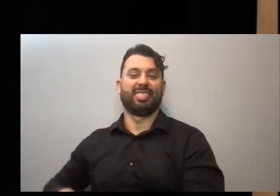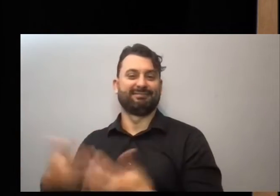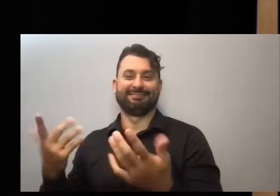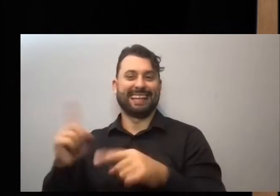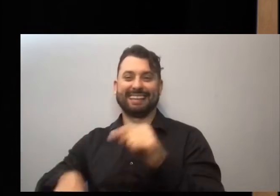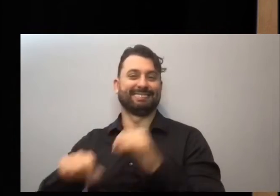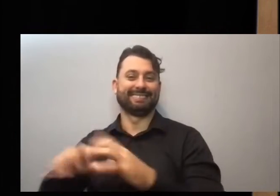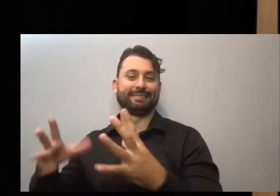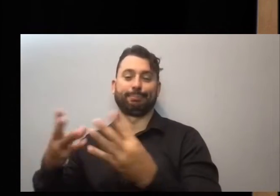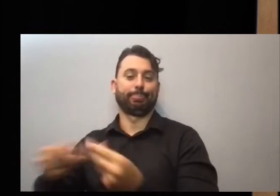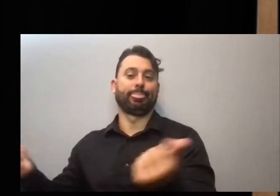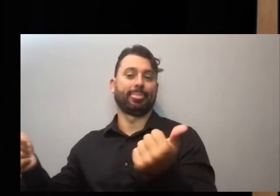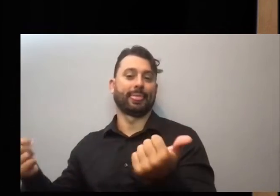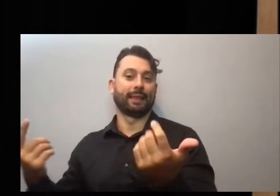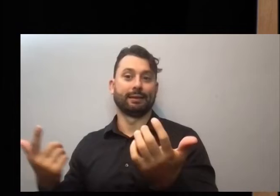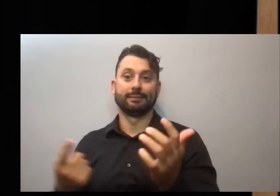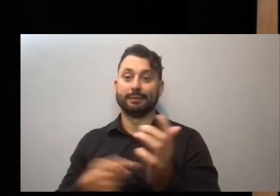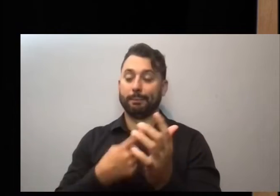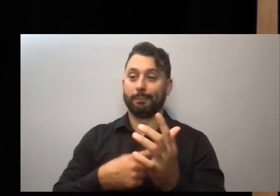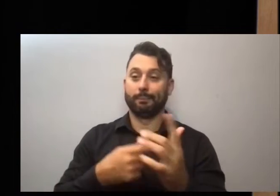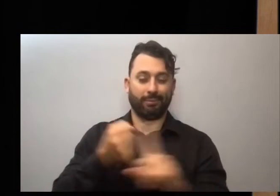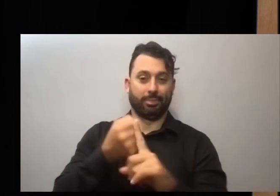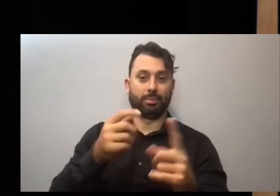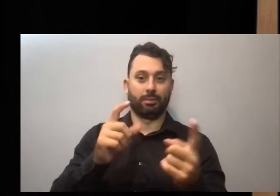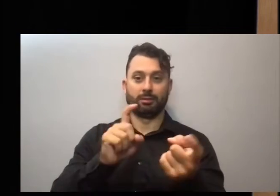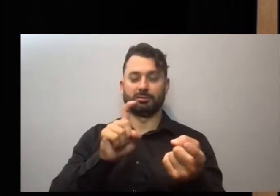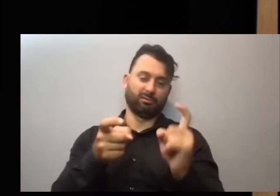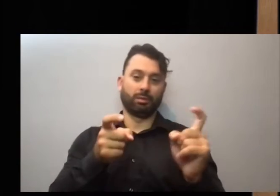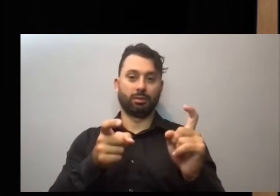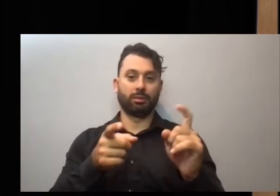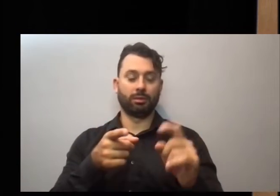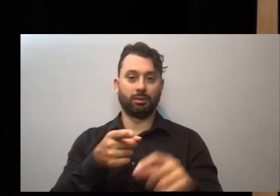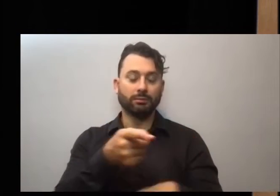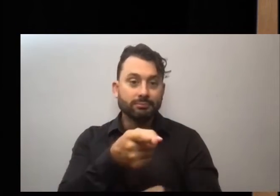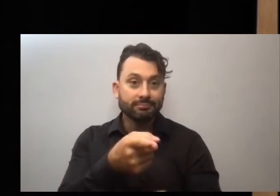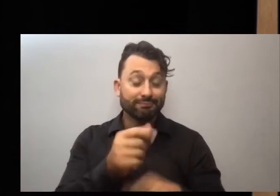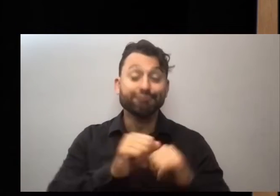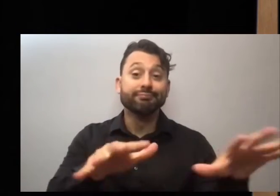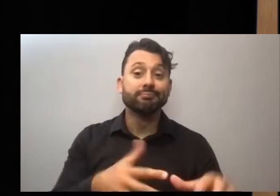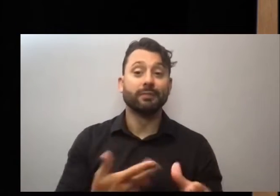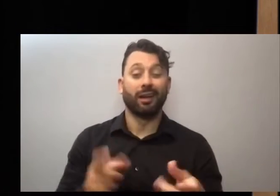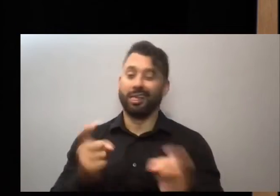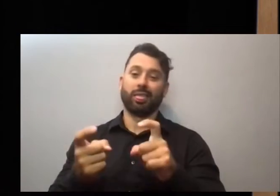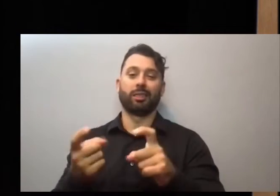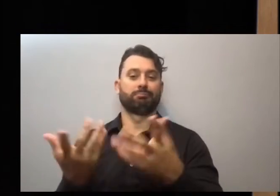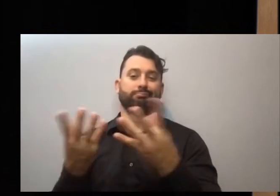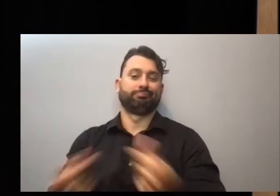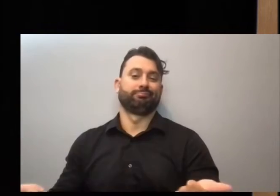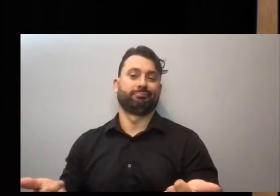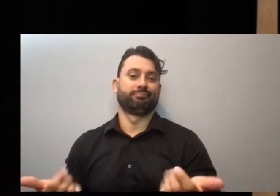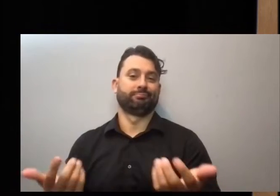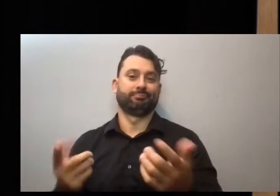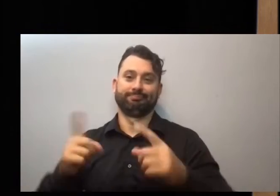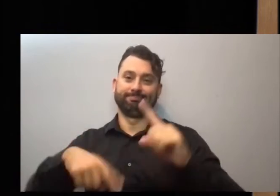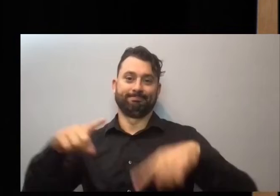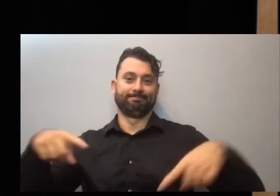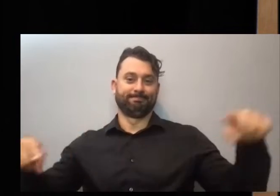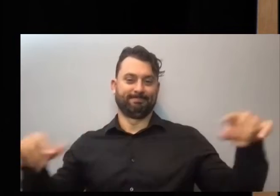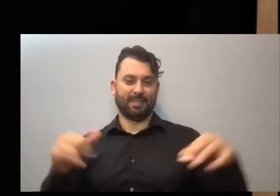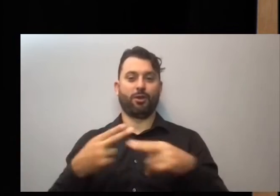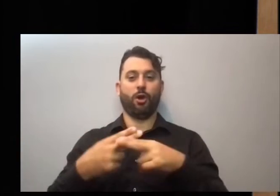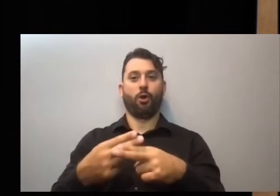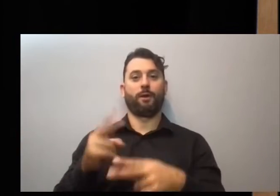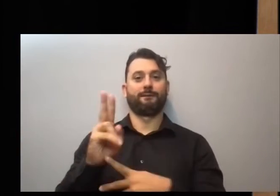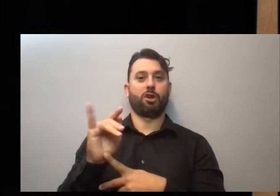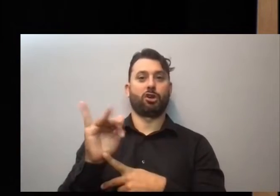the ones that can make it spread easier, that's how we keep on getting those variants. And so the more and more that the virus spreads